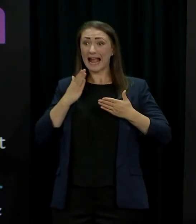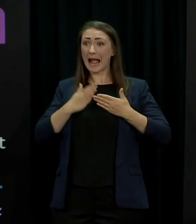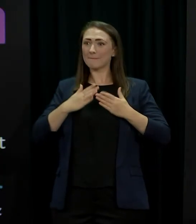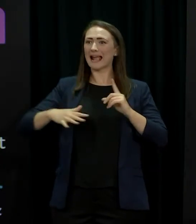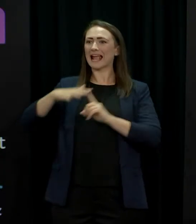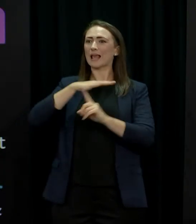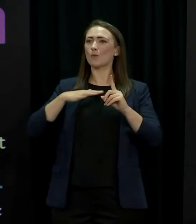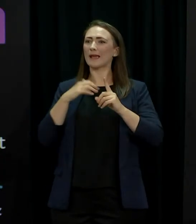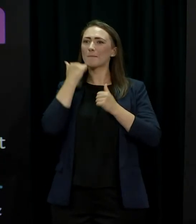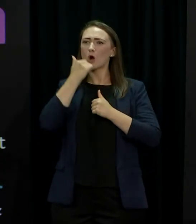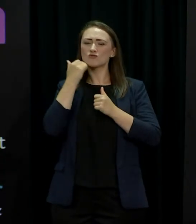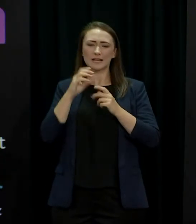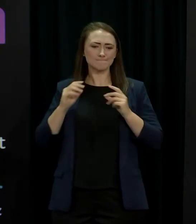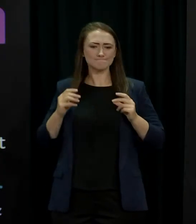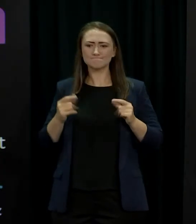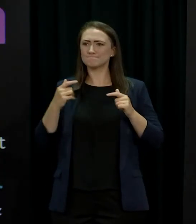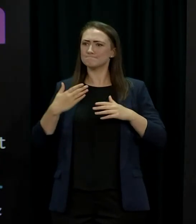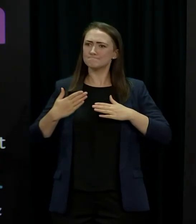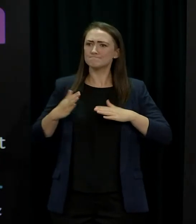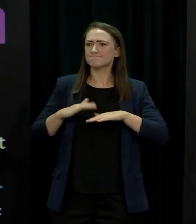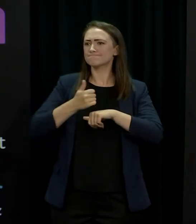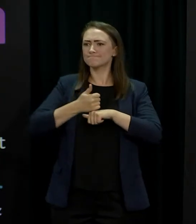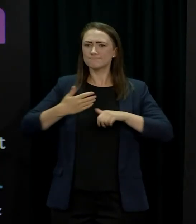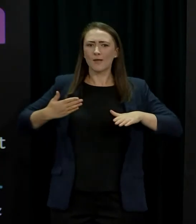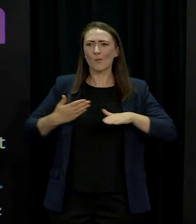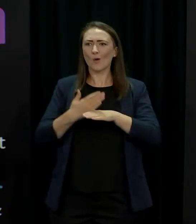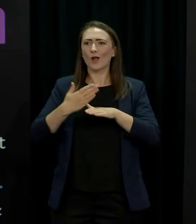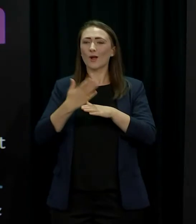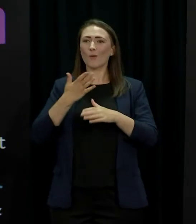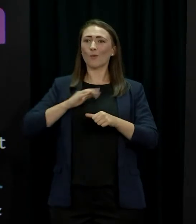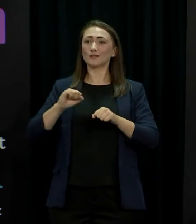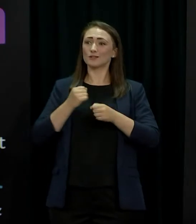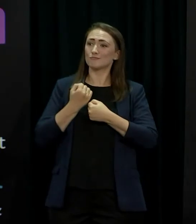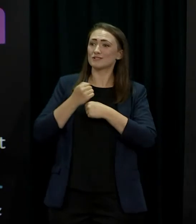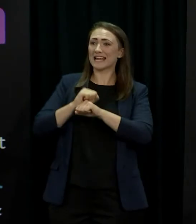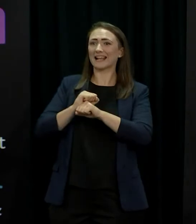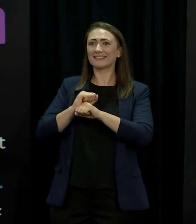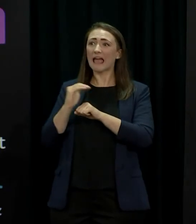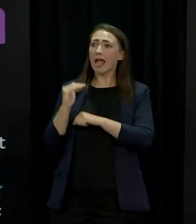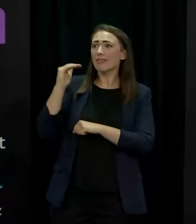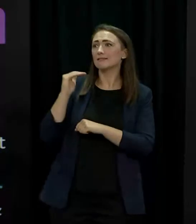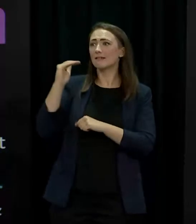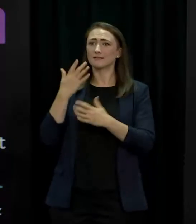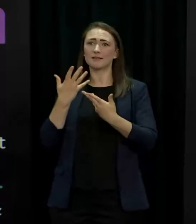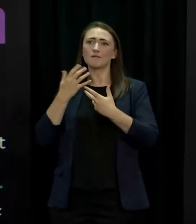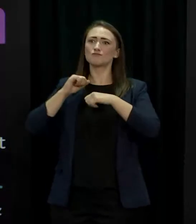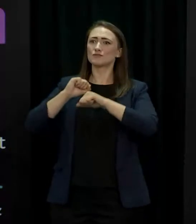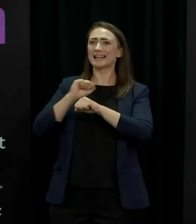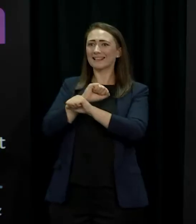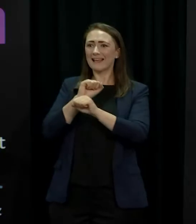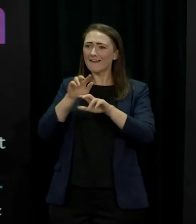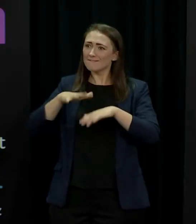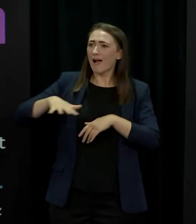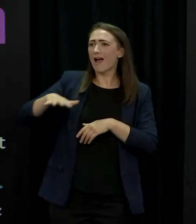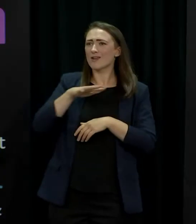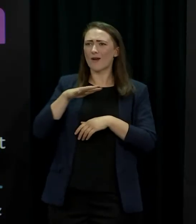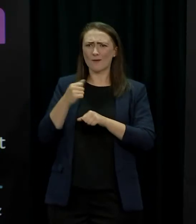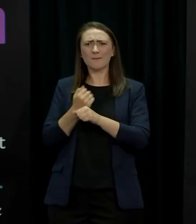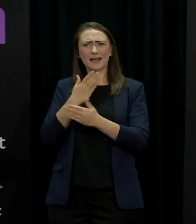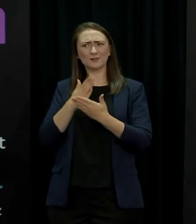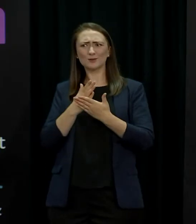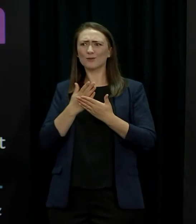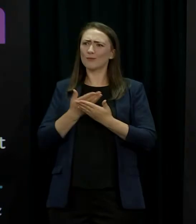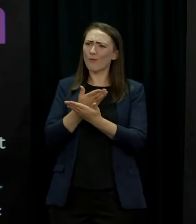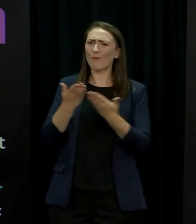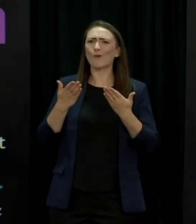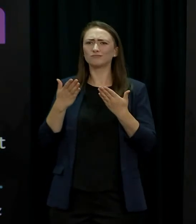their whakapapa, their kaumata and kuia, because they still had that vivid memory of the pandemic 100 years before. And I